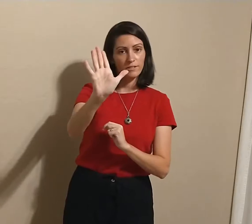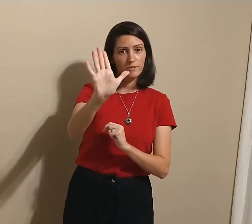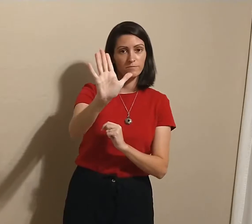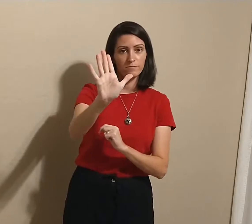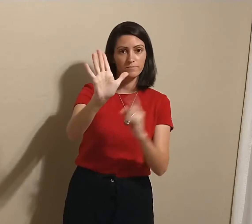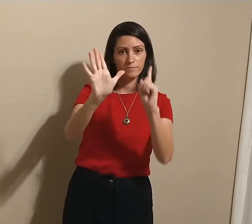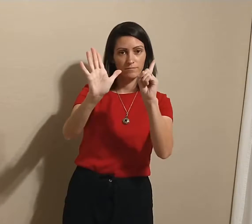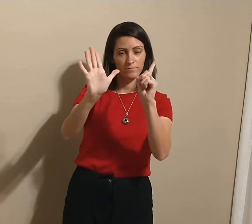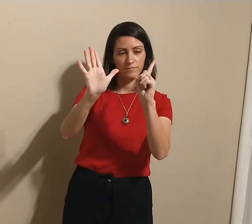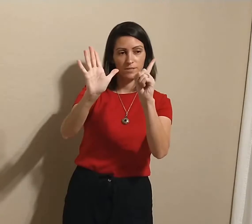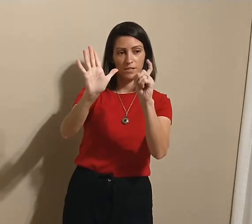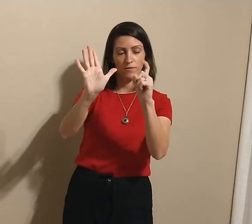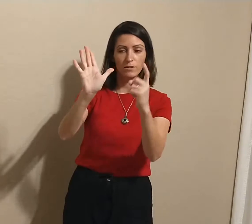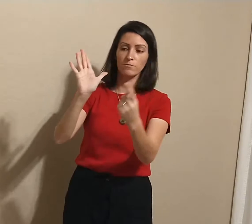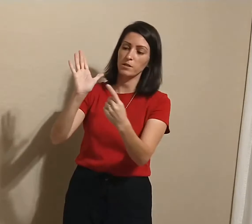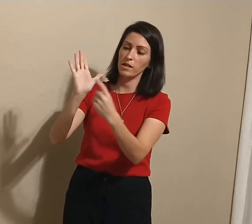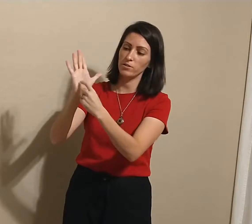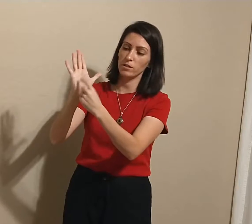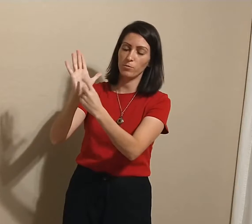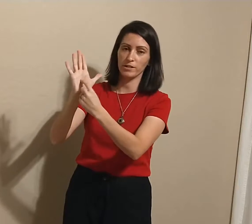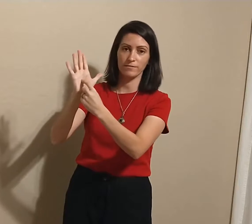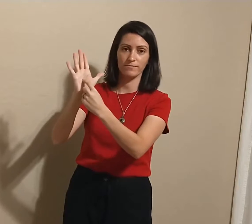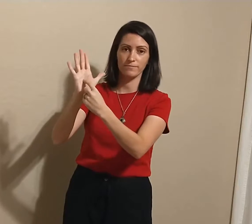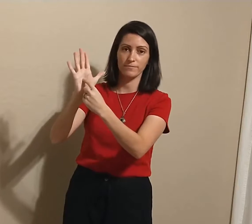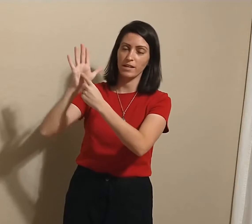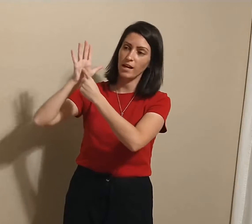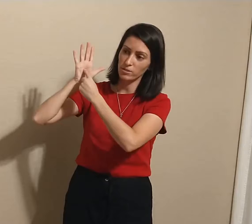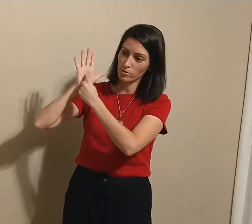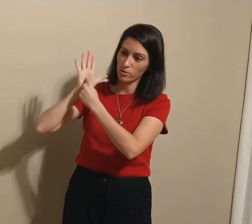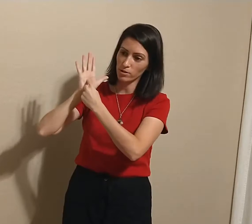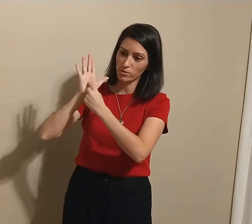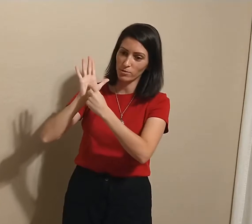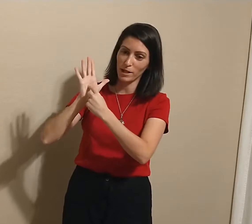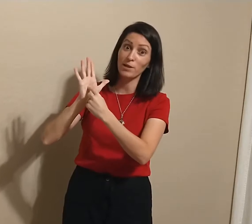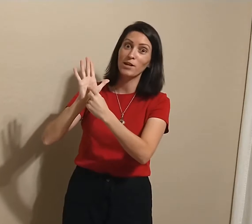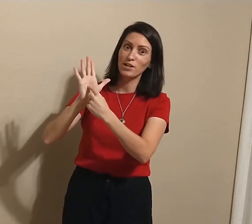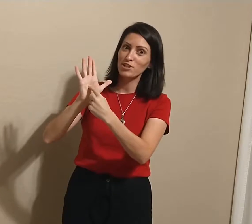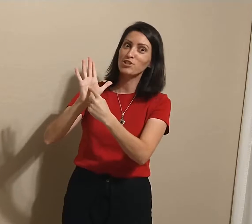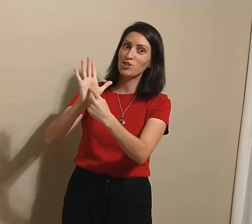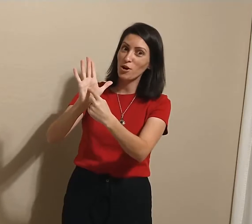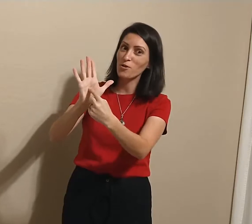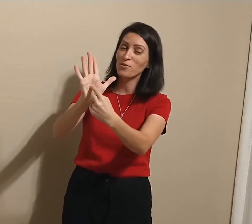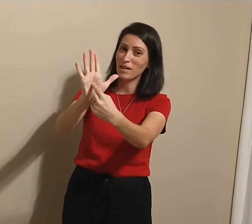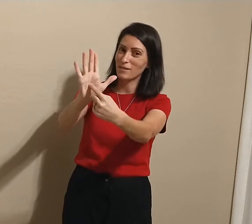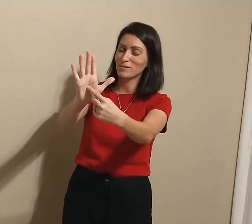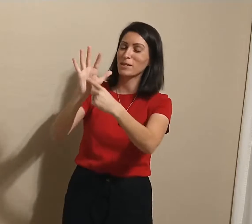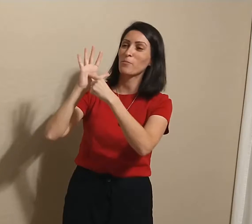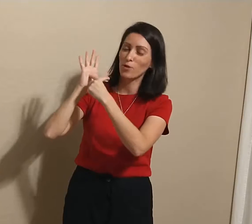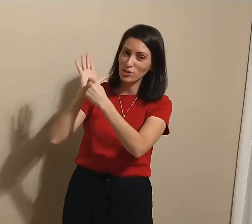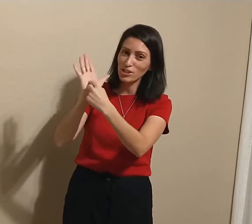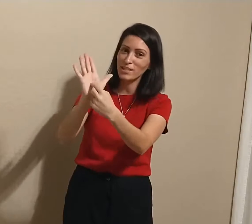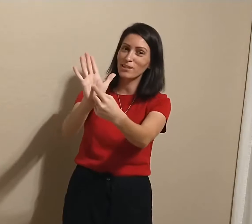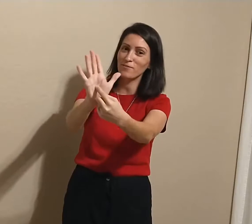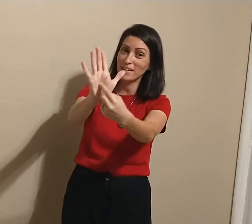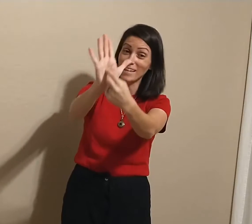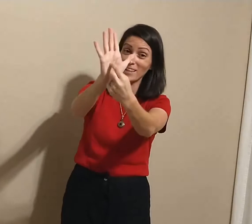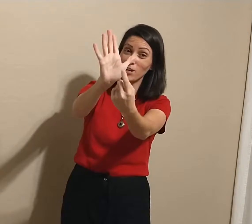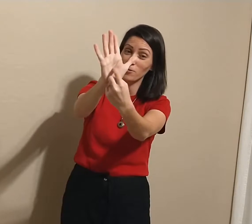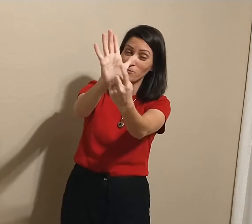hand, take your finger, and you're going to point. And you're going to like show them. You're like push it in their face. Hello,